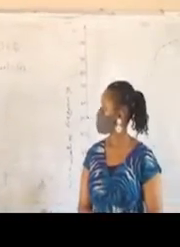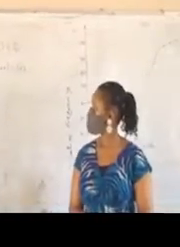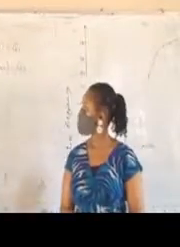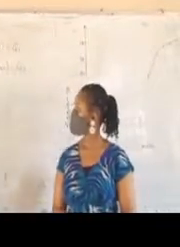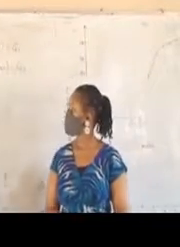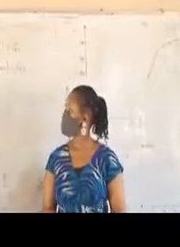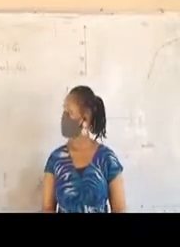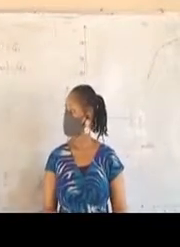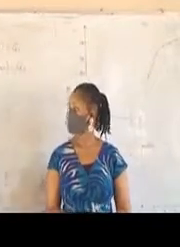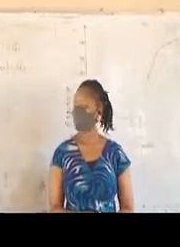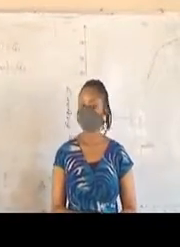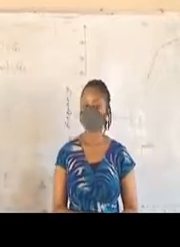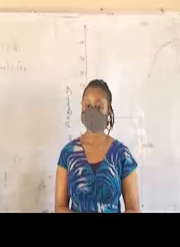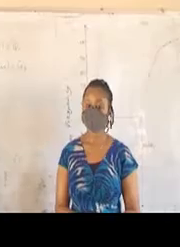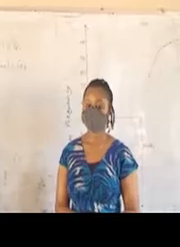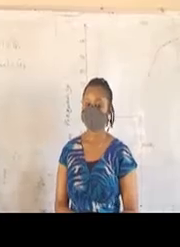Then the third quartile,